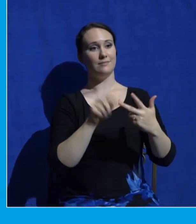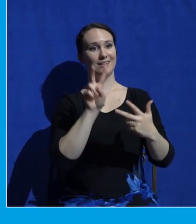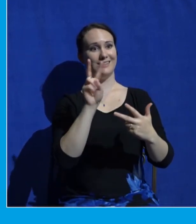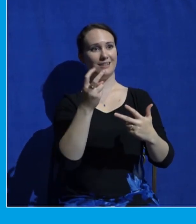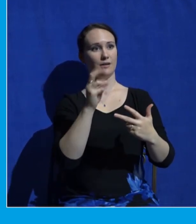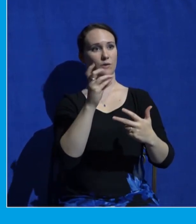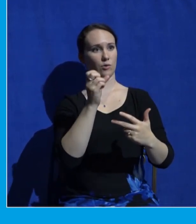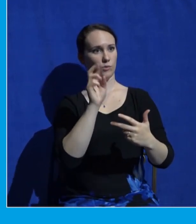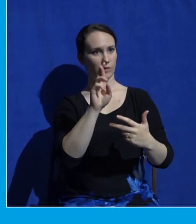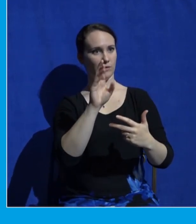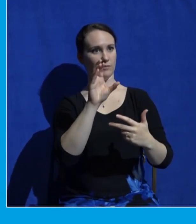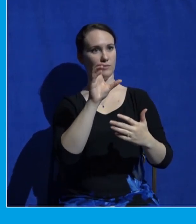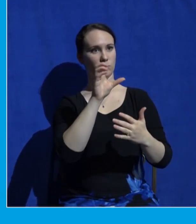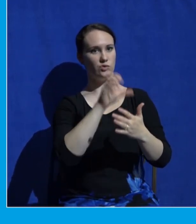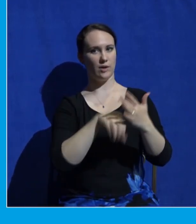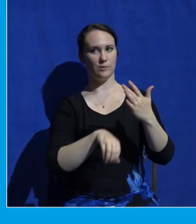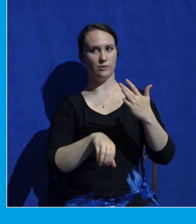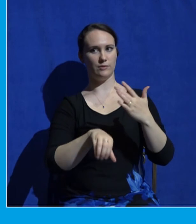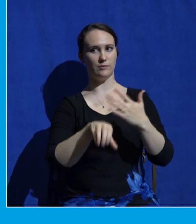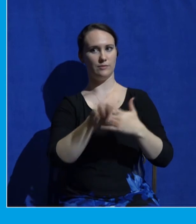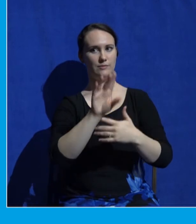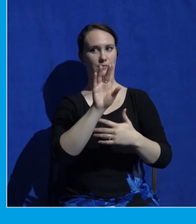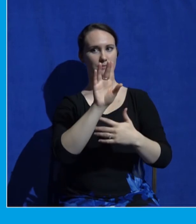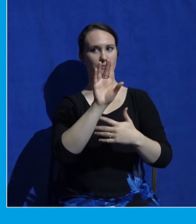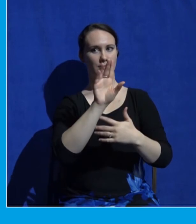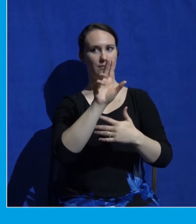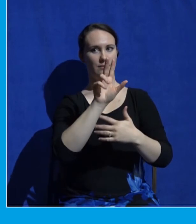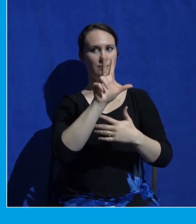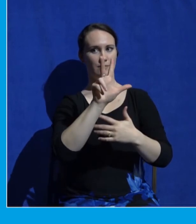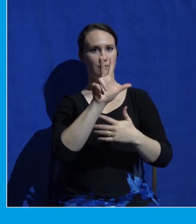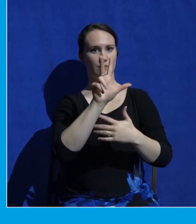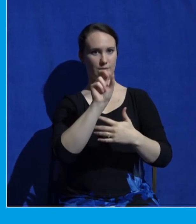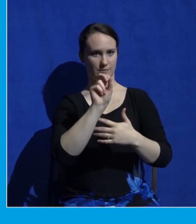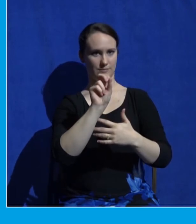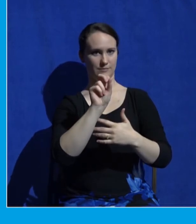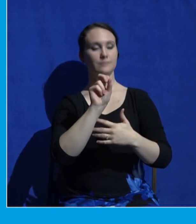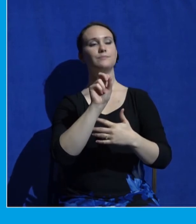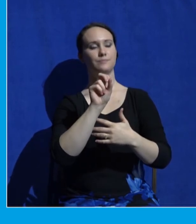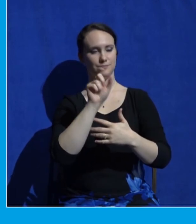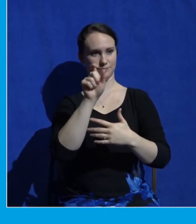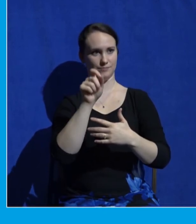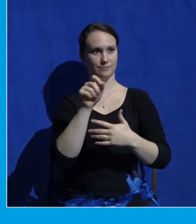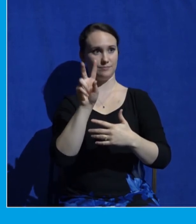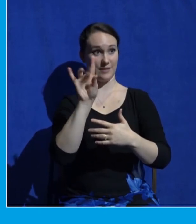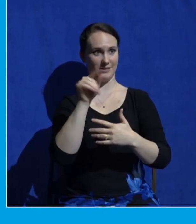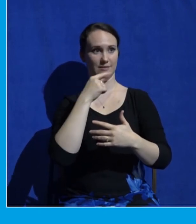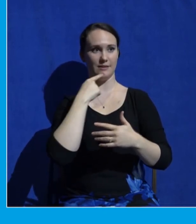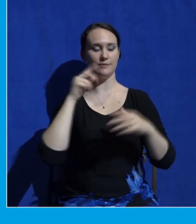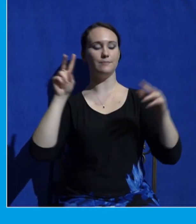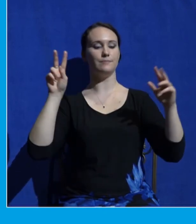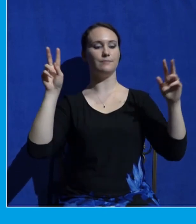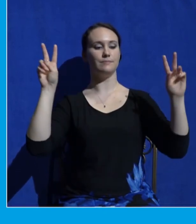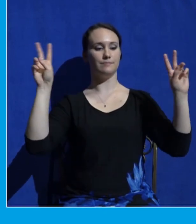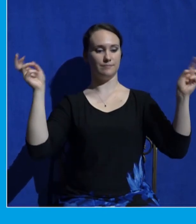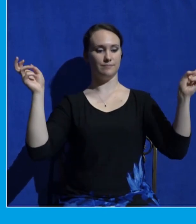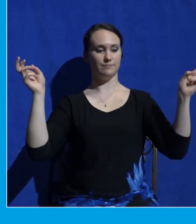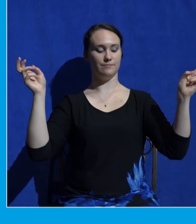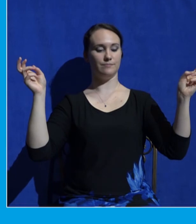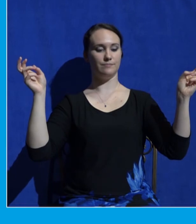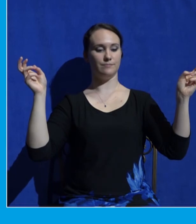verse 18 after Paul talks about the glory of God shining on them out and Moses coming down reflecting the glory of God then Paul says to